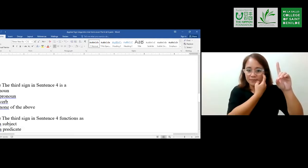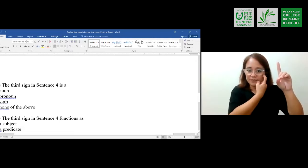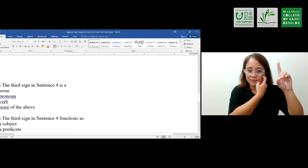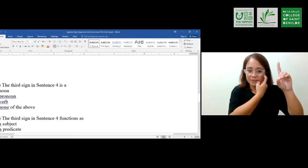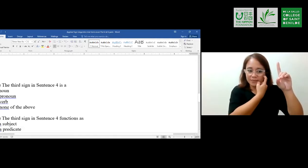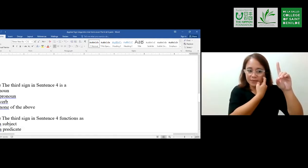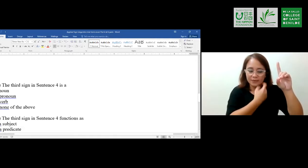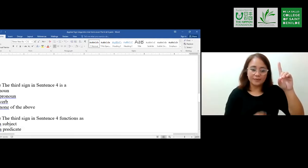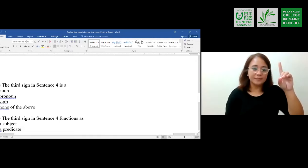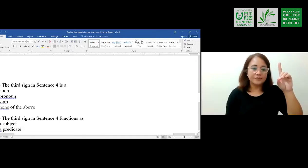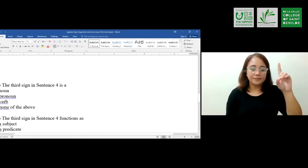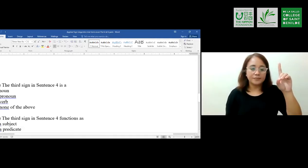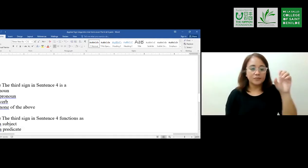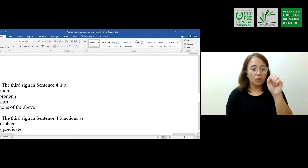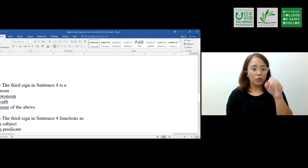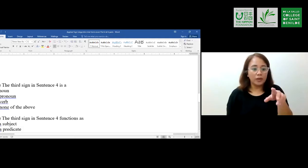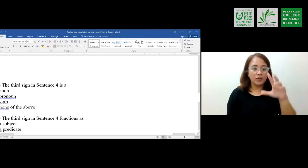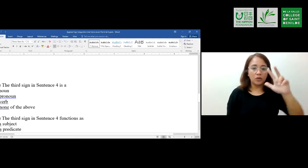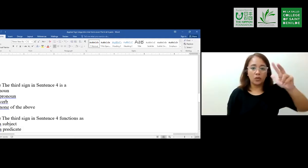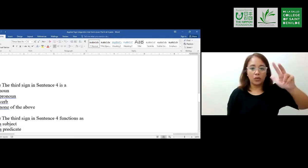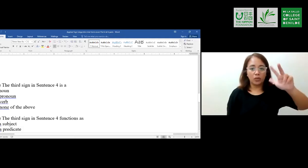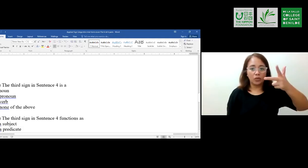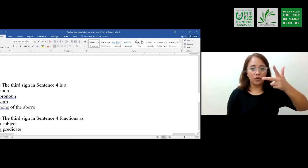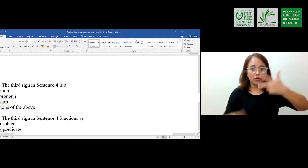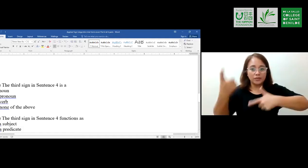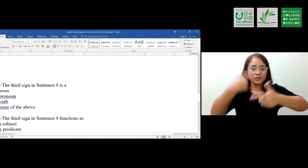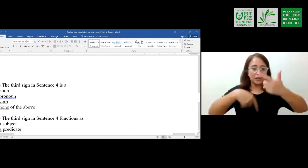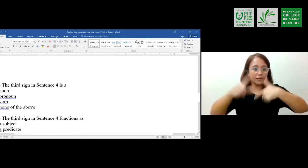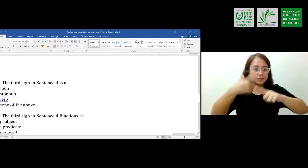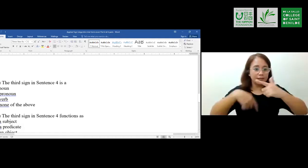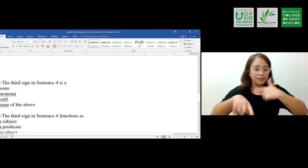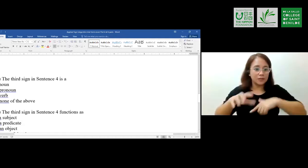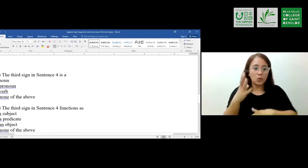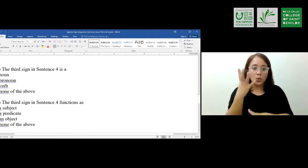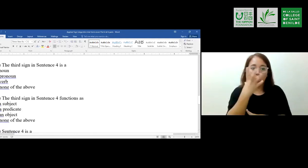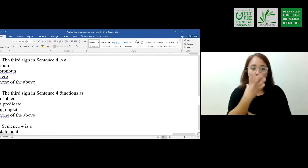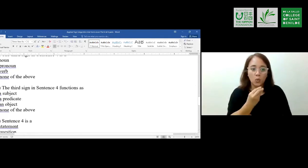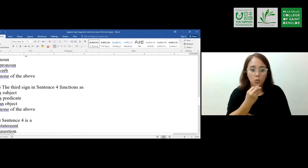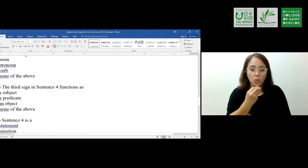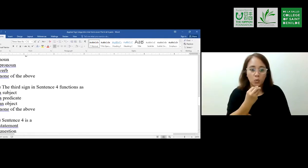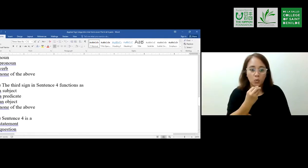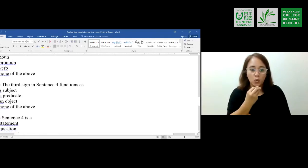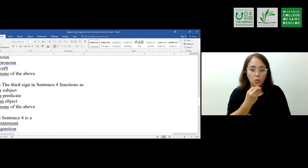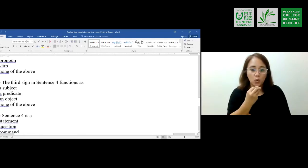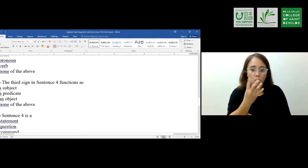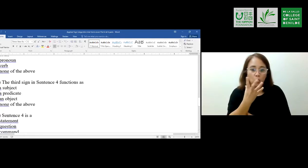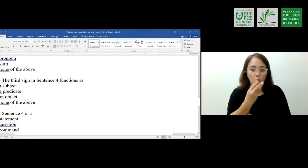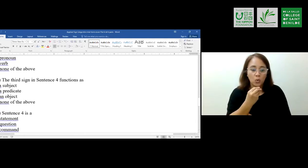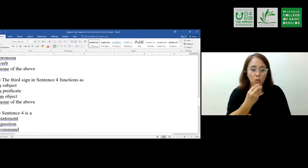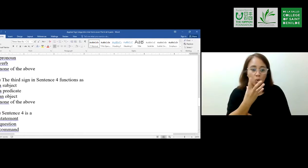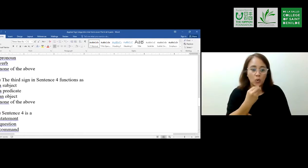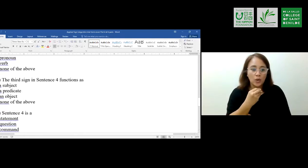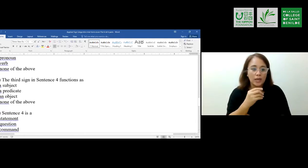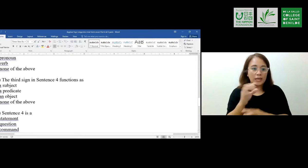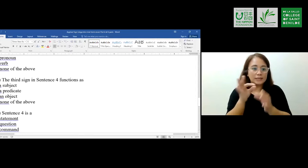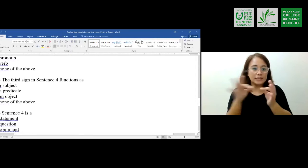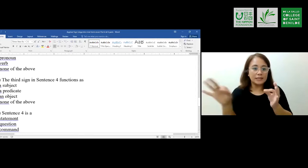Okay, the third sign, who, in sentence 4 functions as a subject, B,